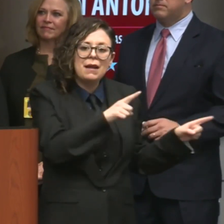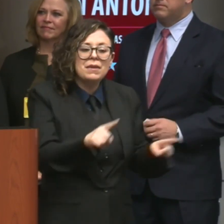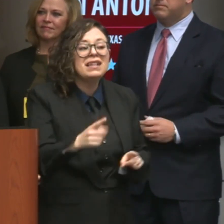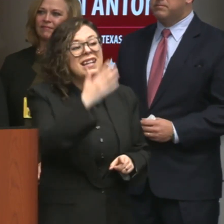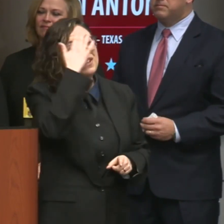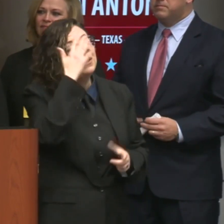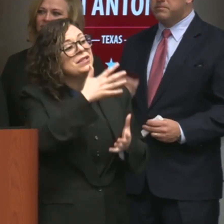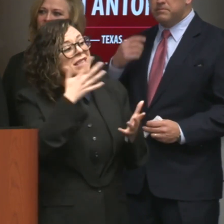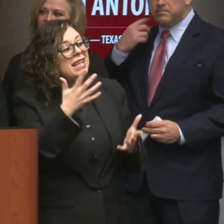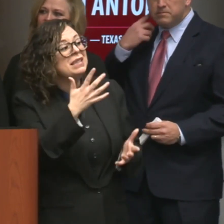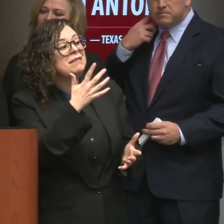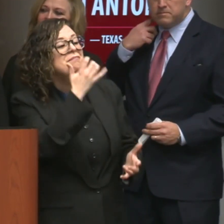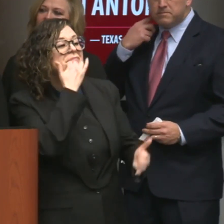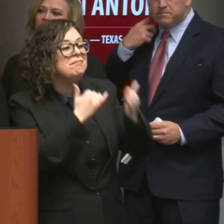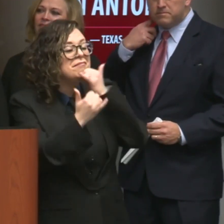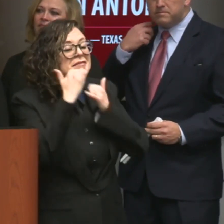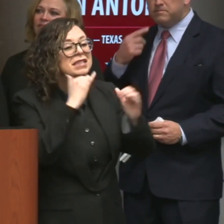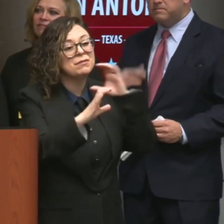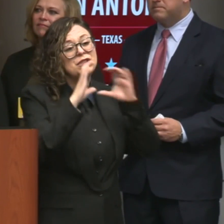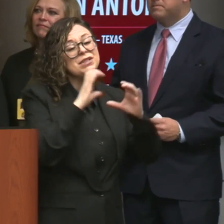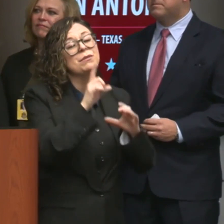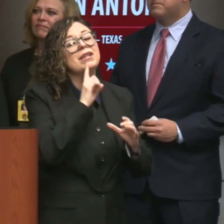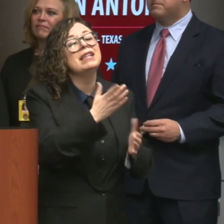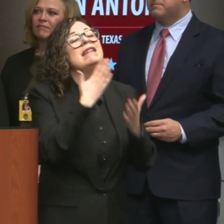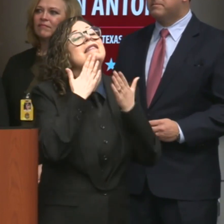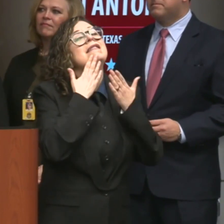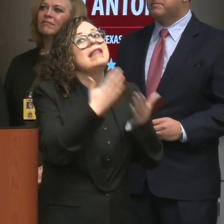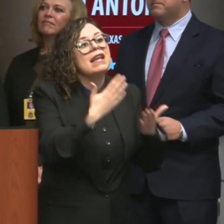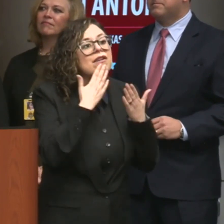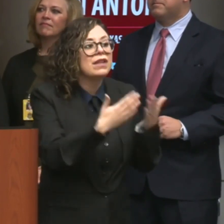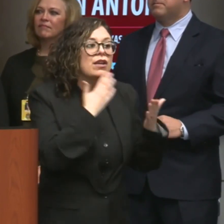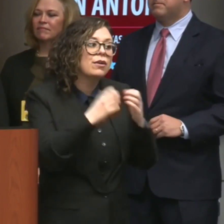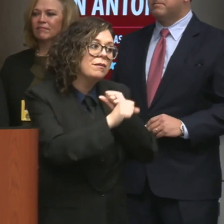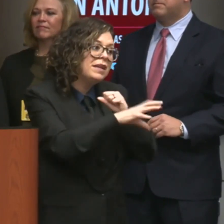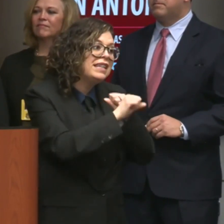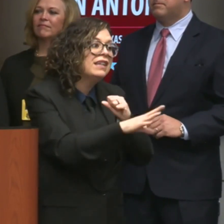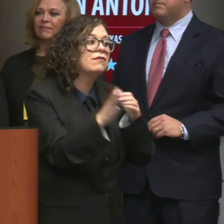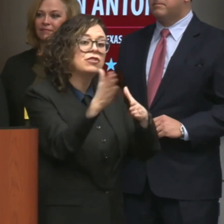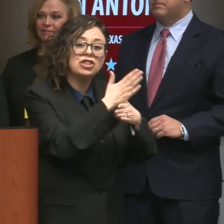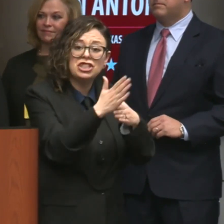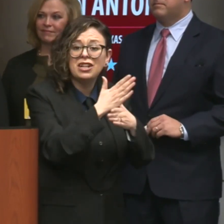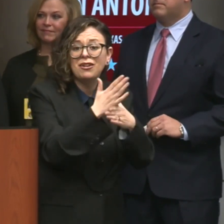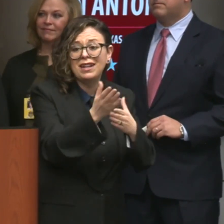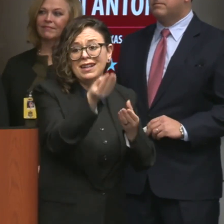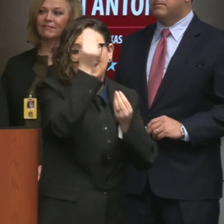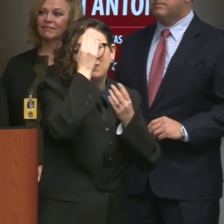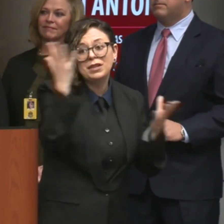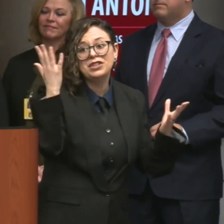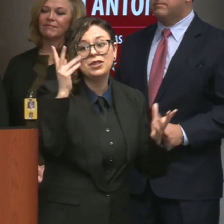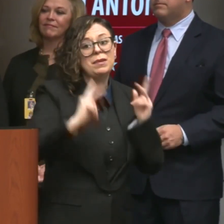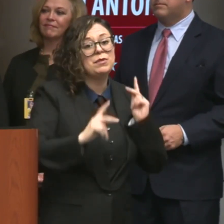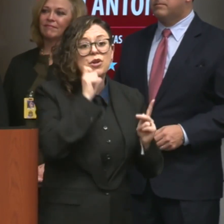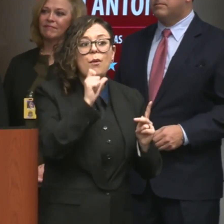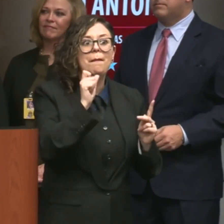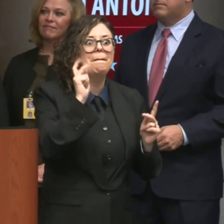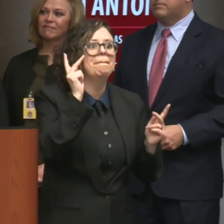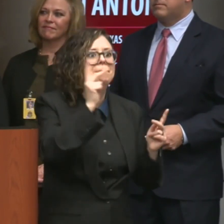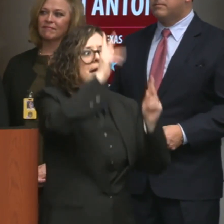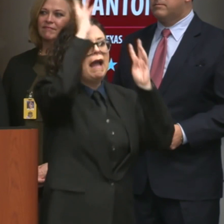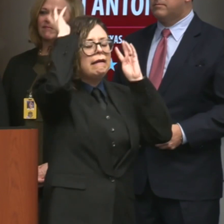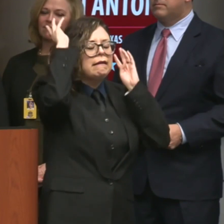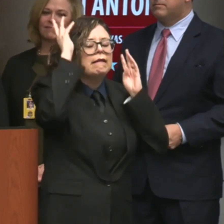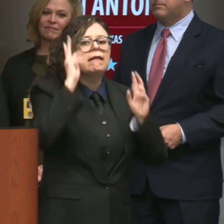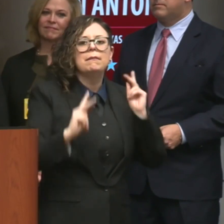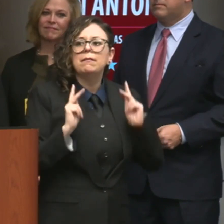there's a lot of miscommunication. I want to thank the media for getting the message out so that people do not panic, so that people